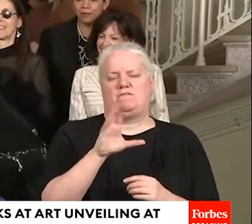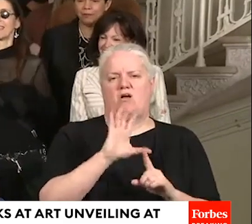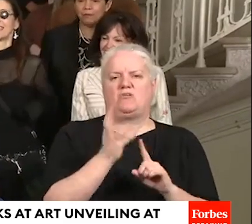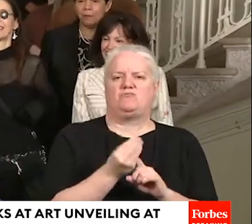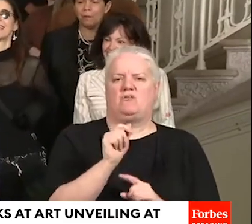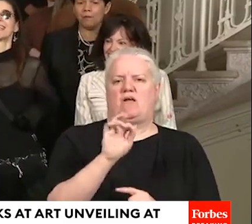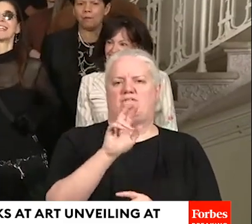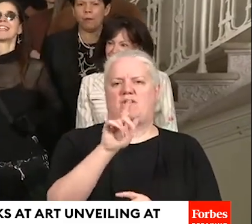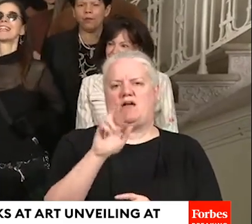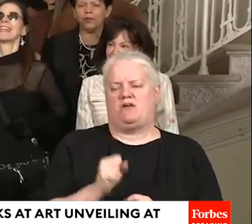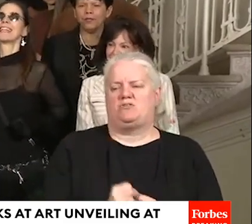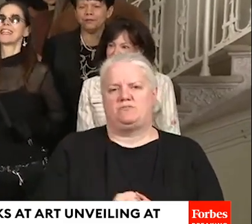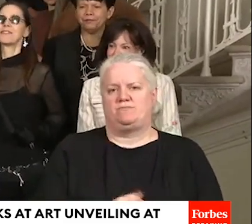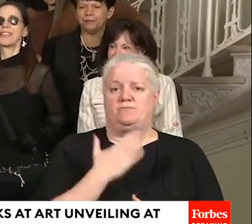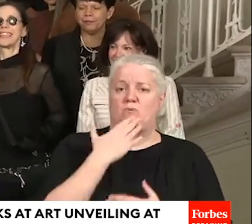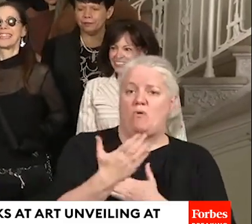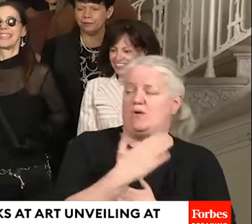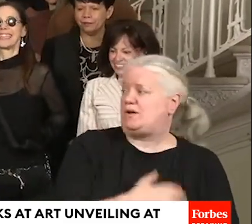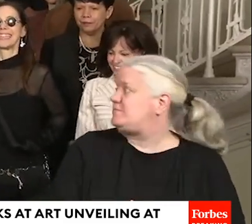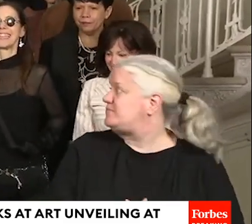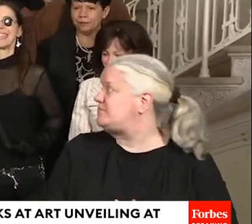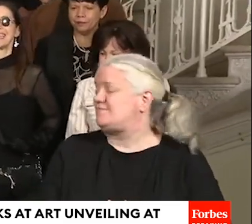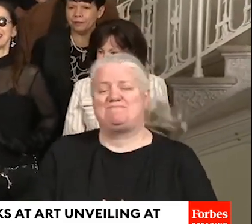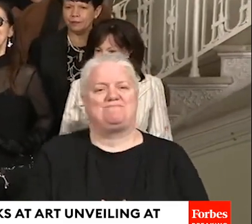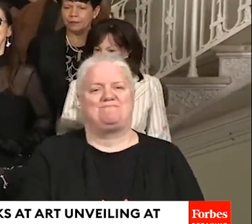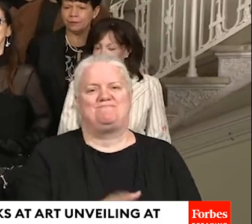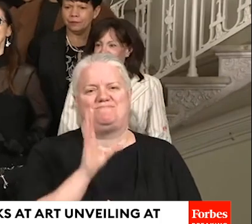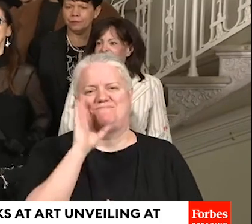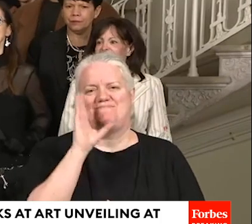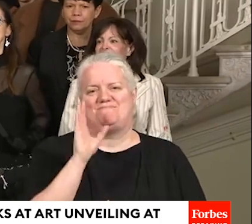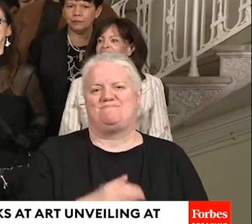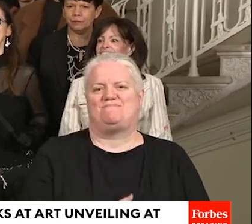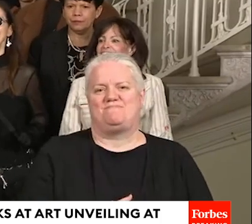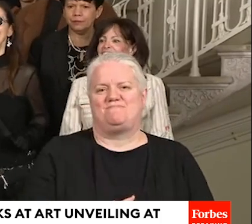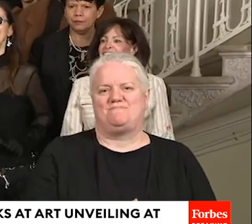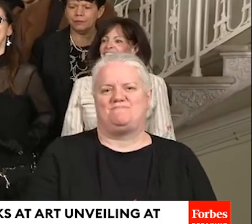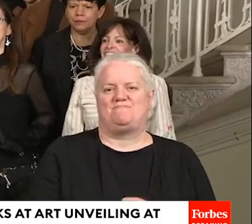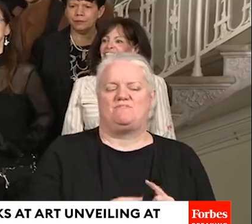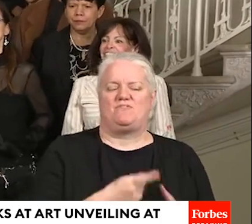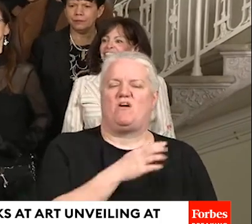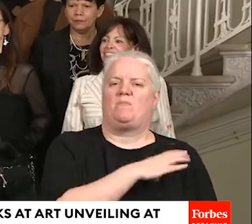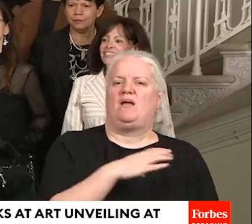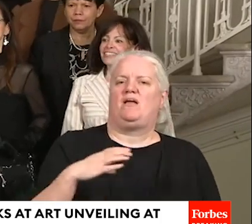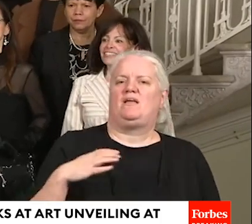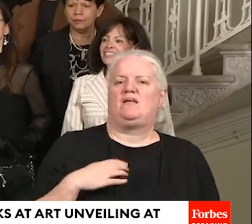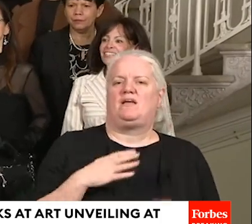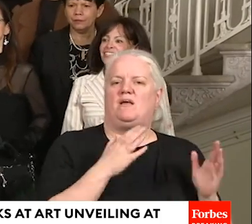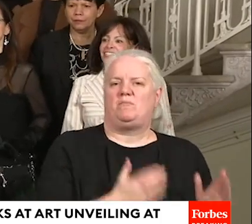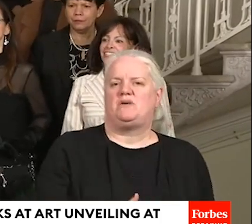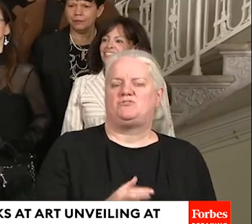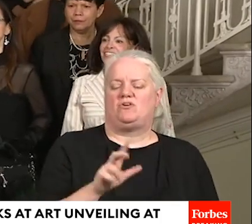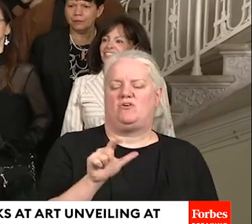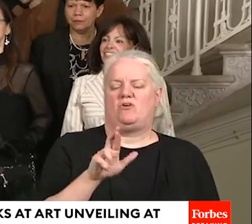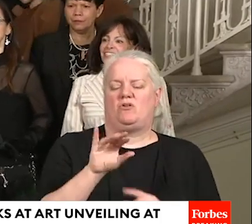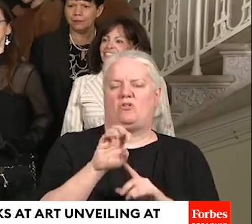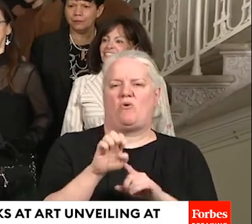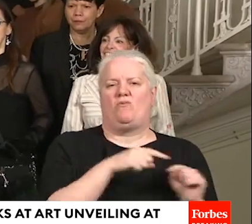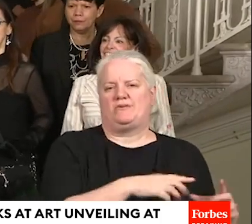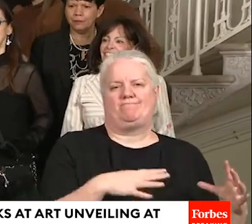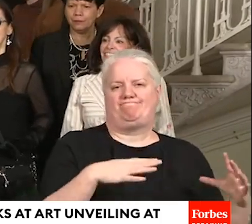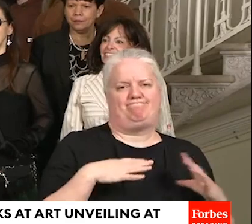Good morning. Good morning. I bring you greetings on behalf of Commissioner Lori Combo, who is on a well-deserved